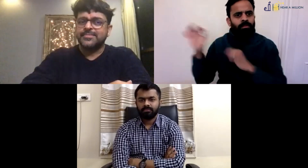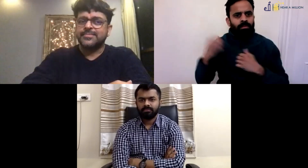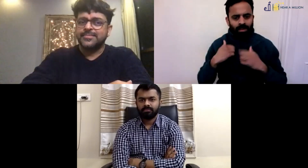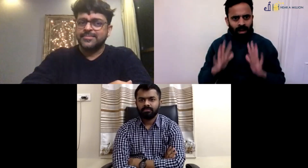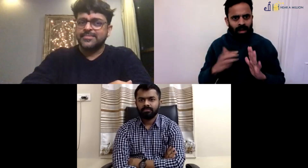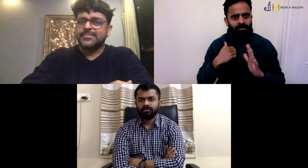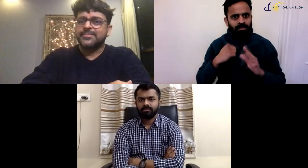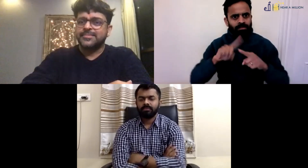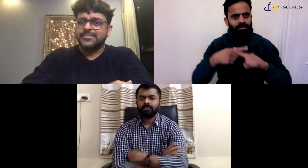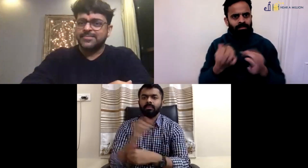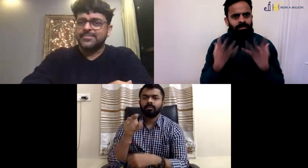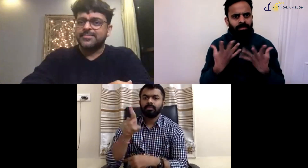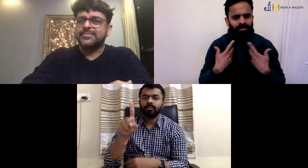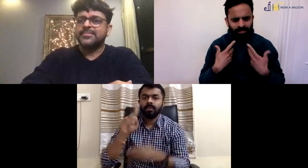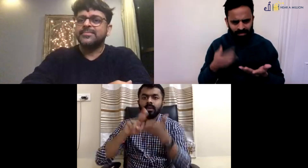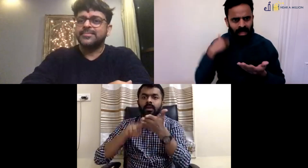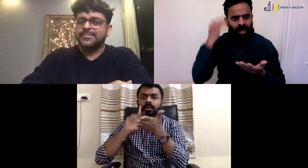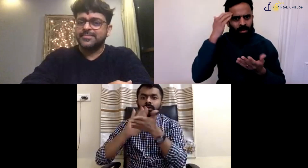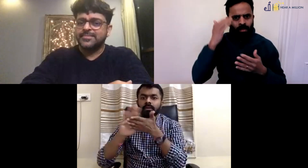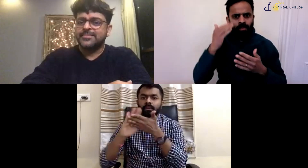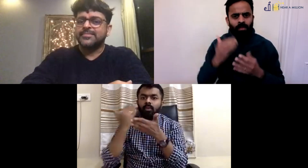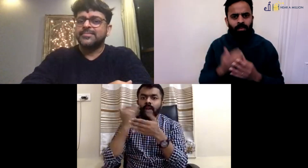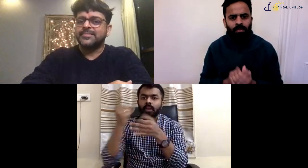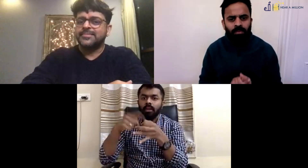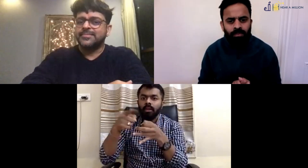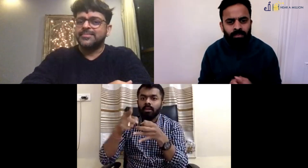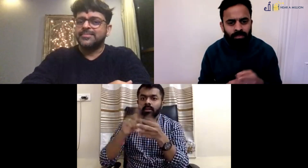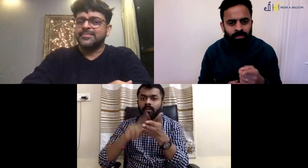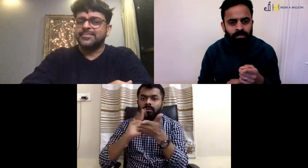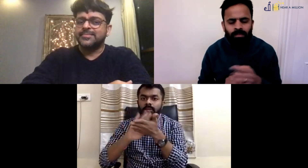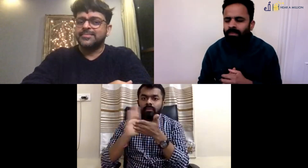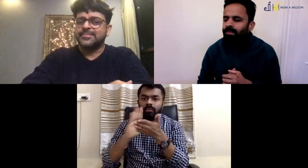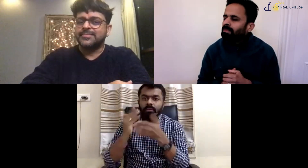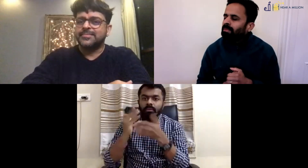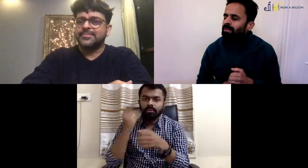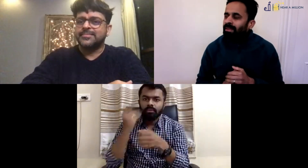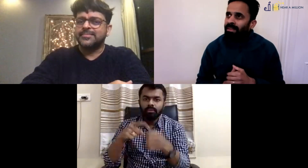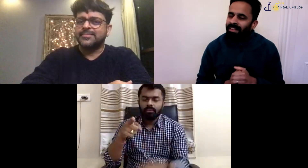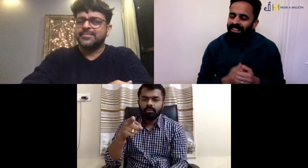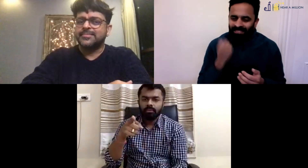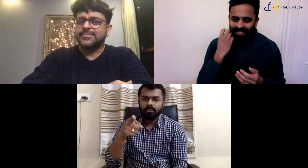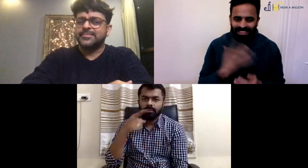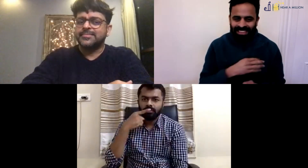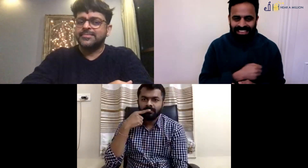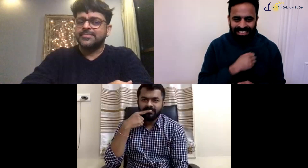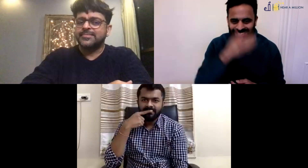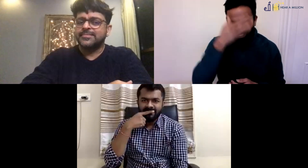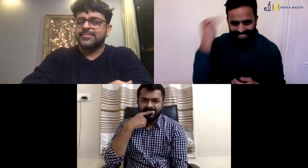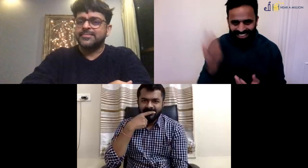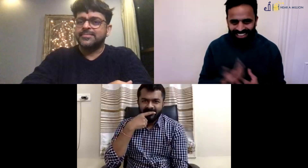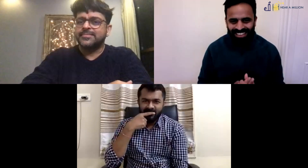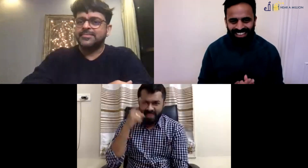not something I wanted to do. And this is something I have expertise in. When did you join NIHH again?